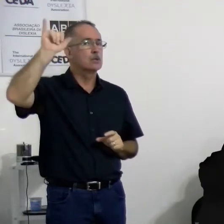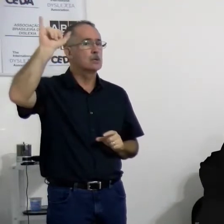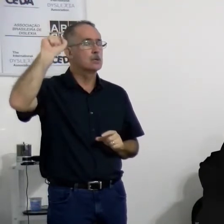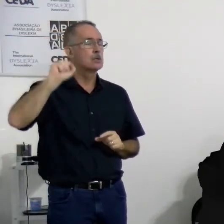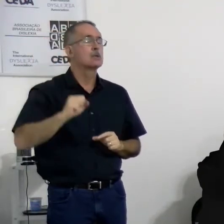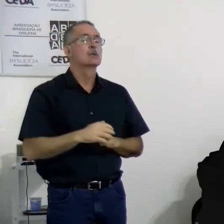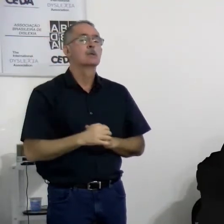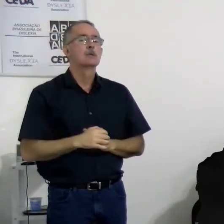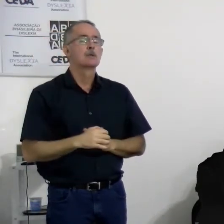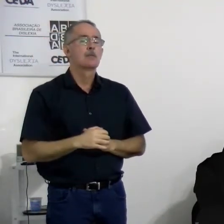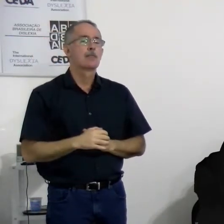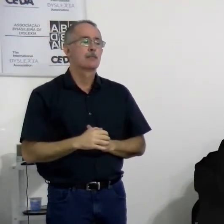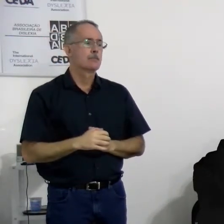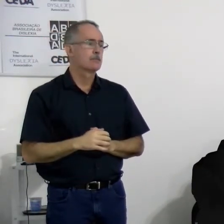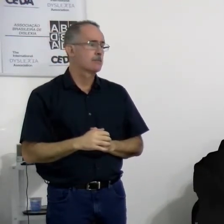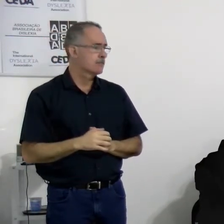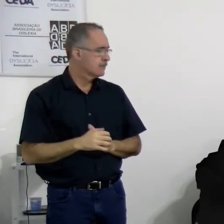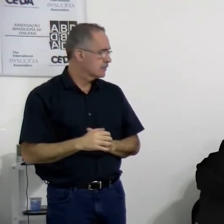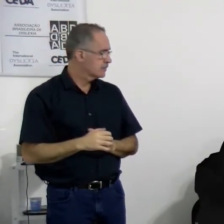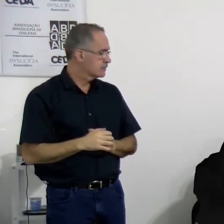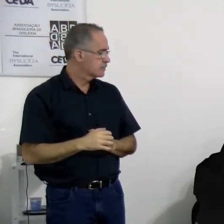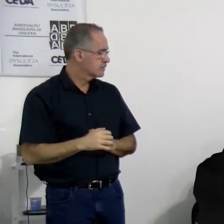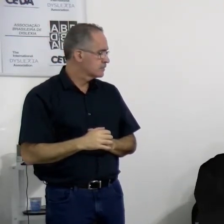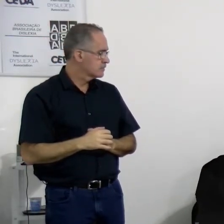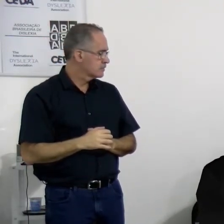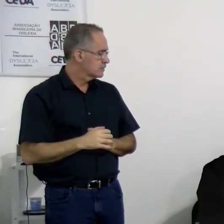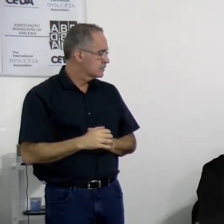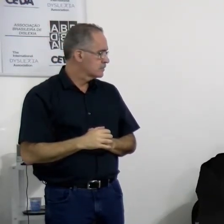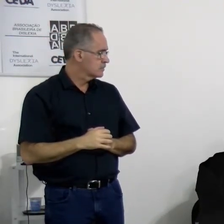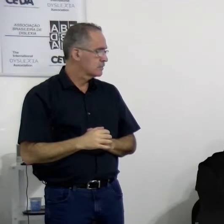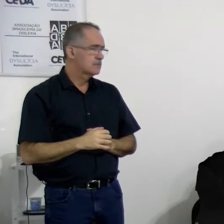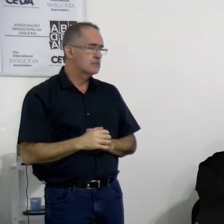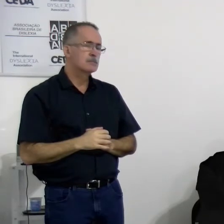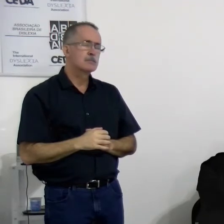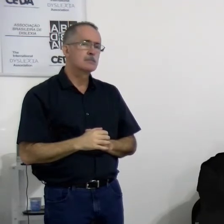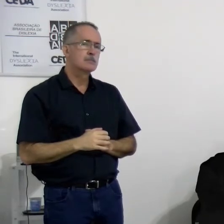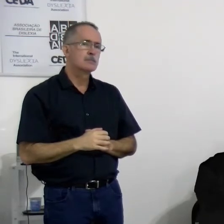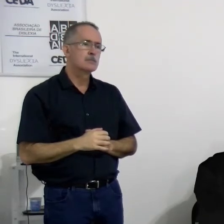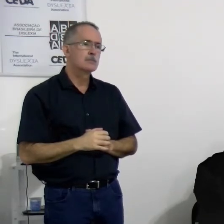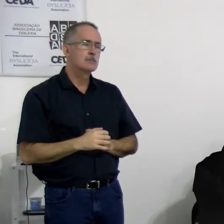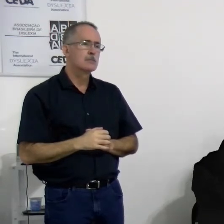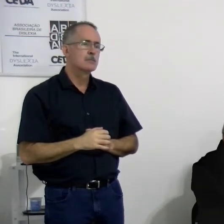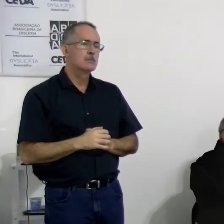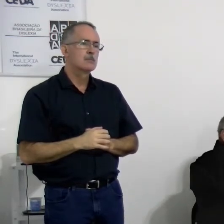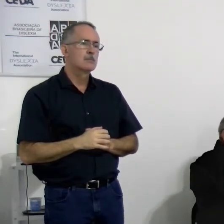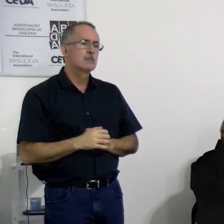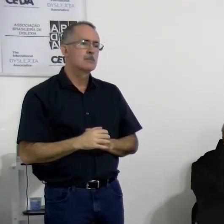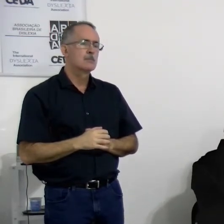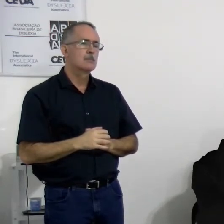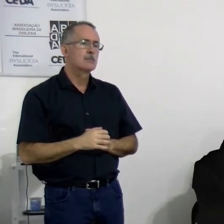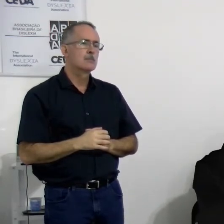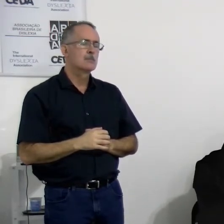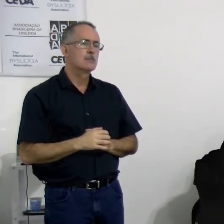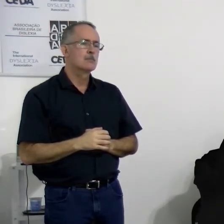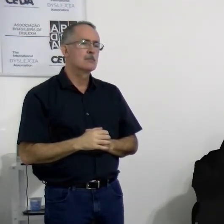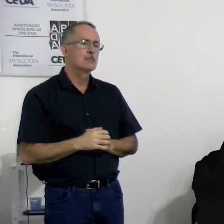Even though you have already explained, I will go through the questions. I'm sorry. Yeah. What is the role of the International